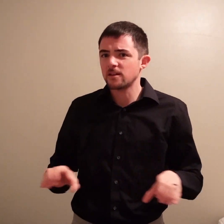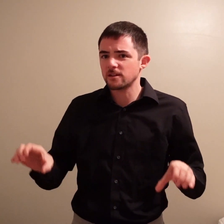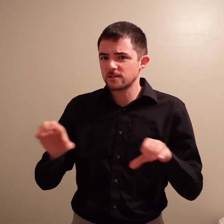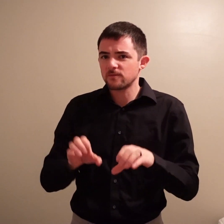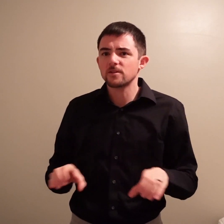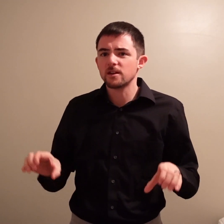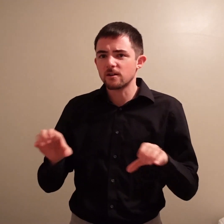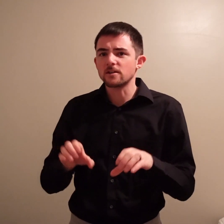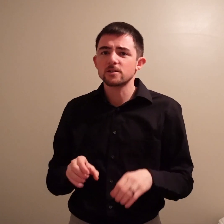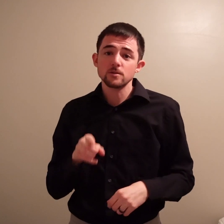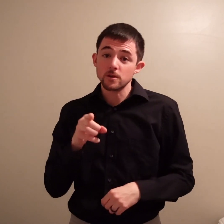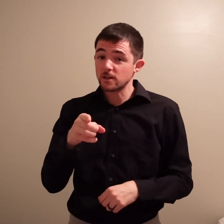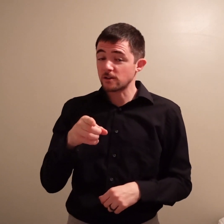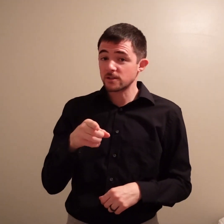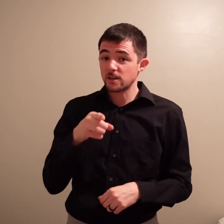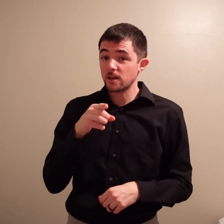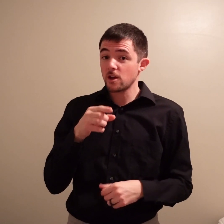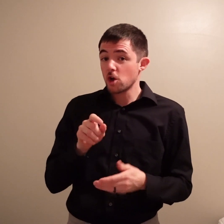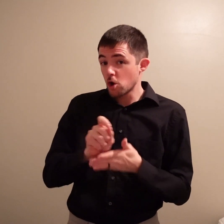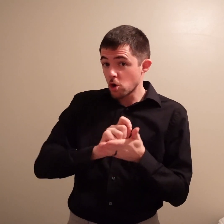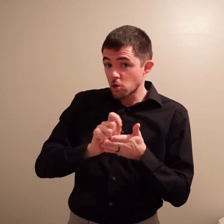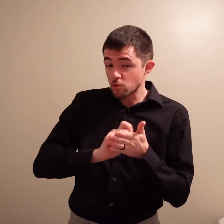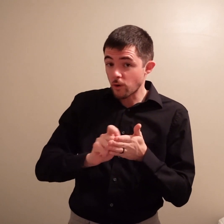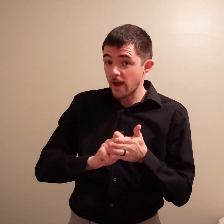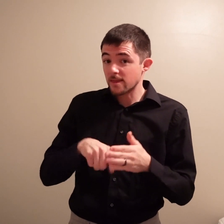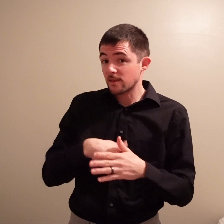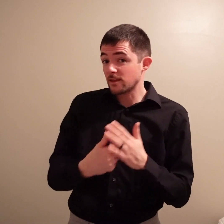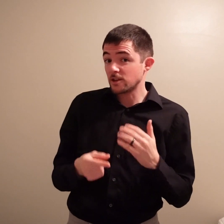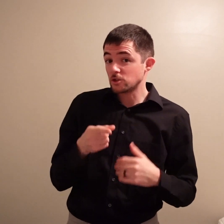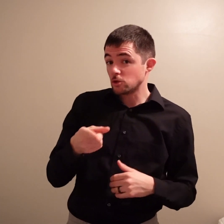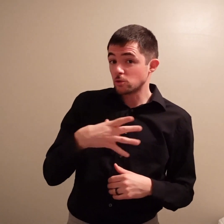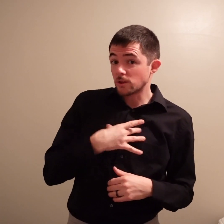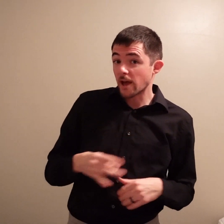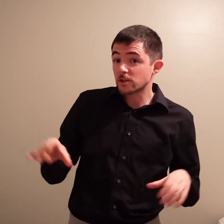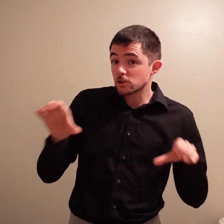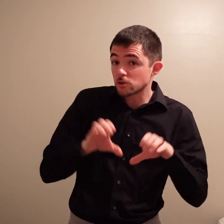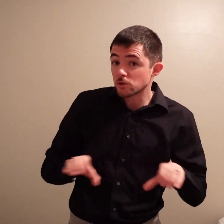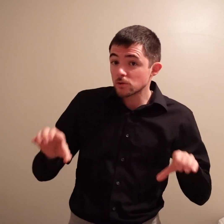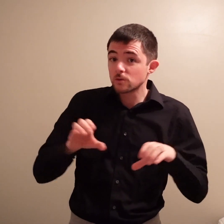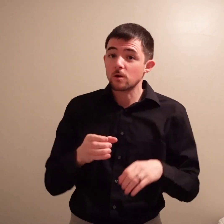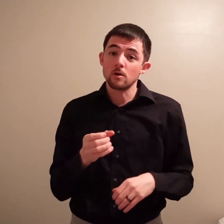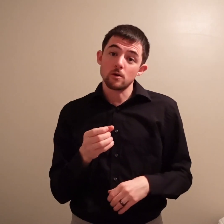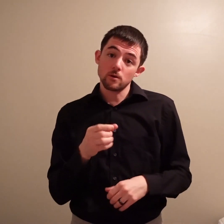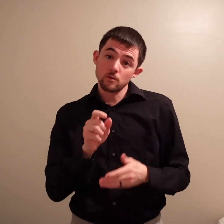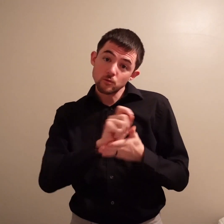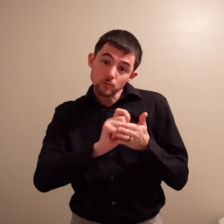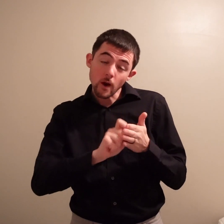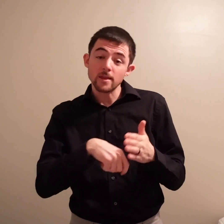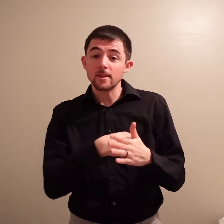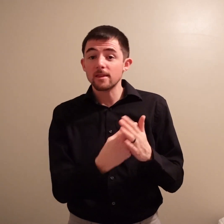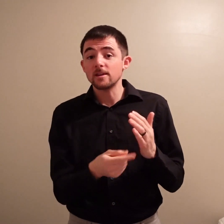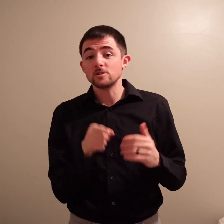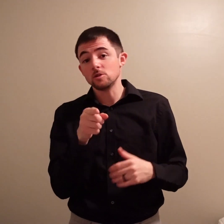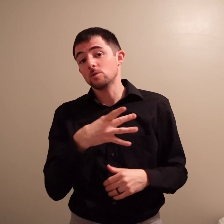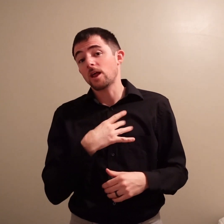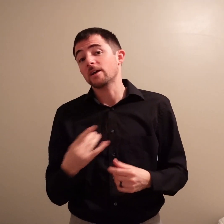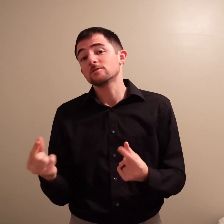this here also. You can also say, write the things you like to do, or write the things you like to